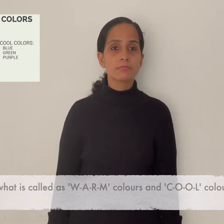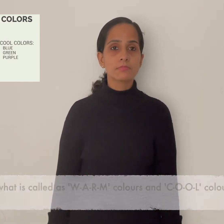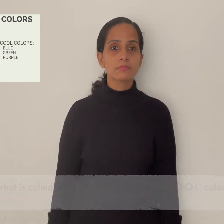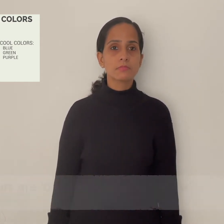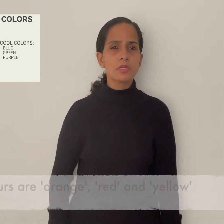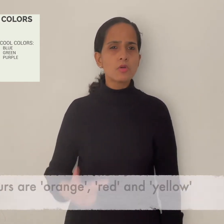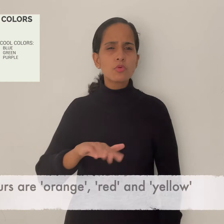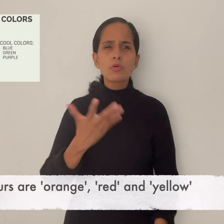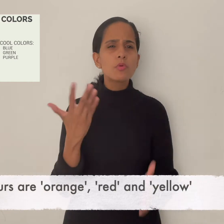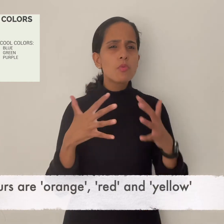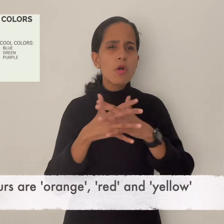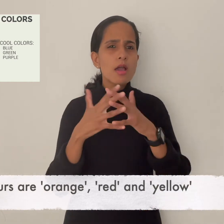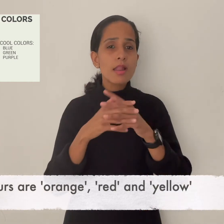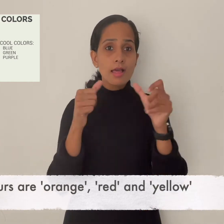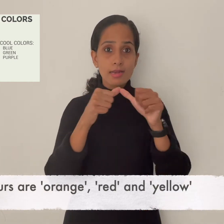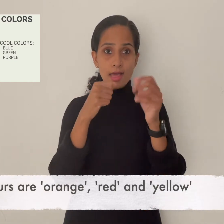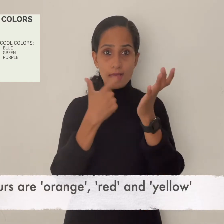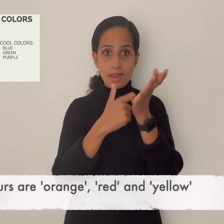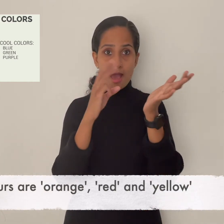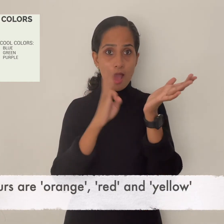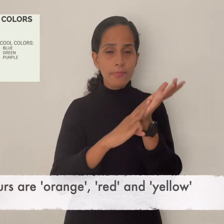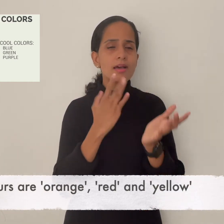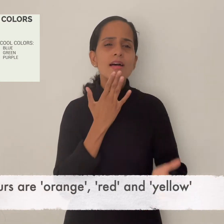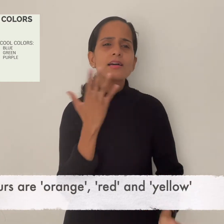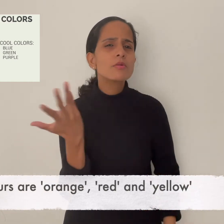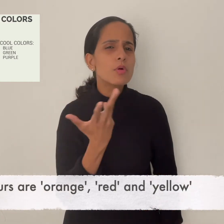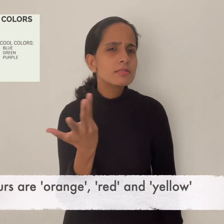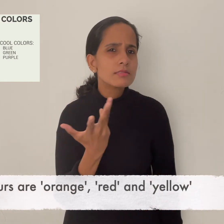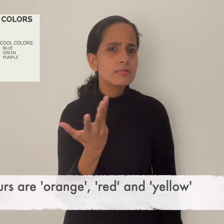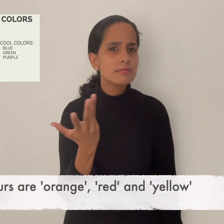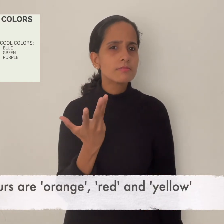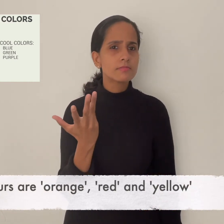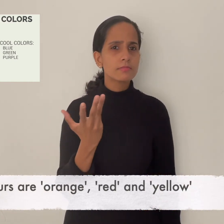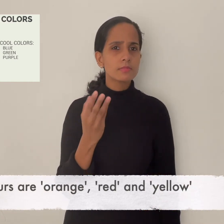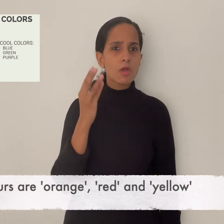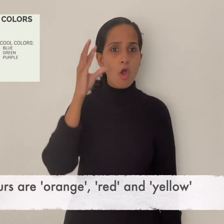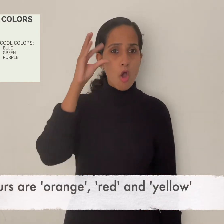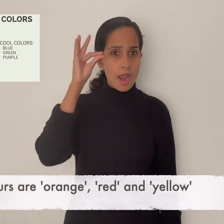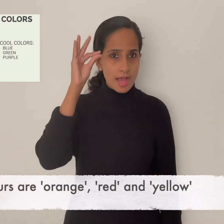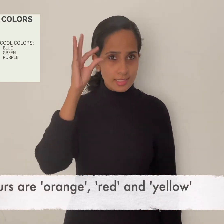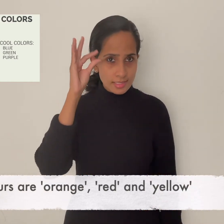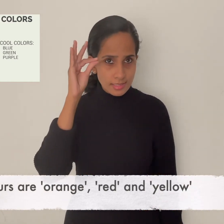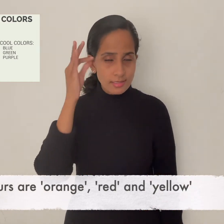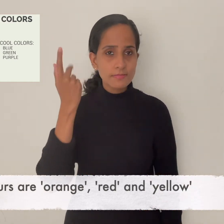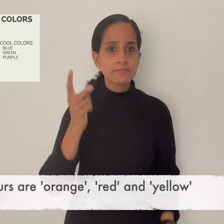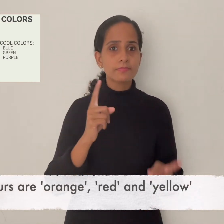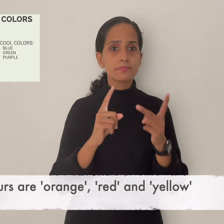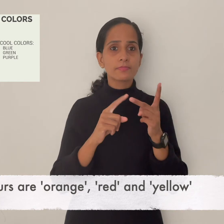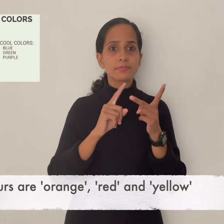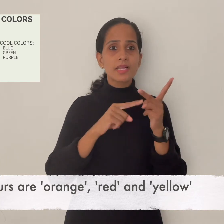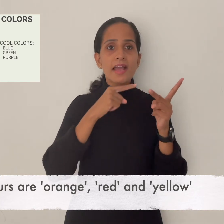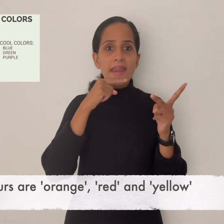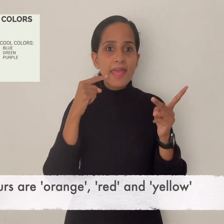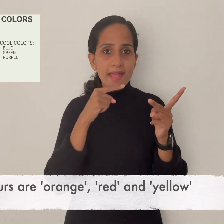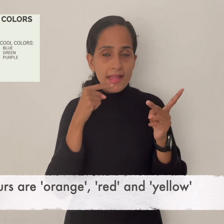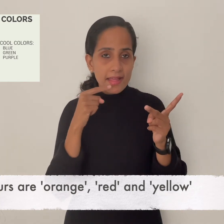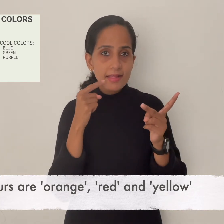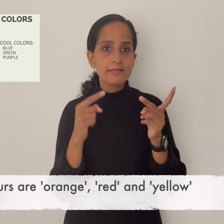Warm colors are orange, red and yellow.